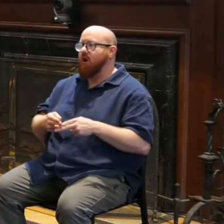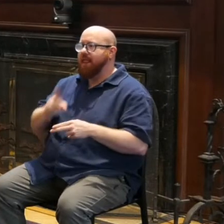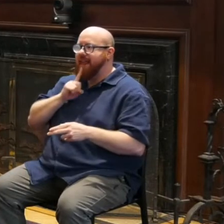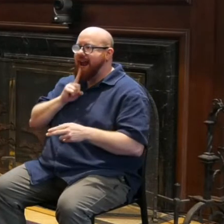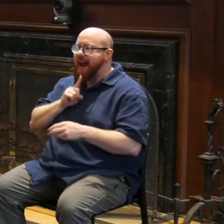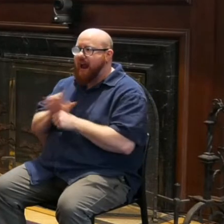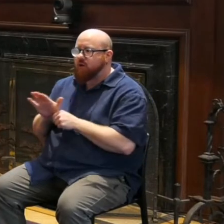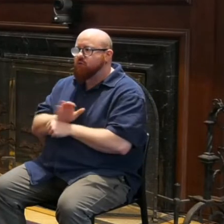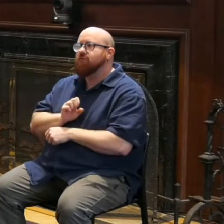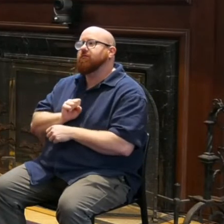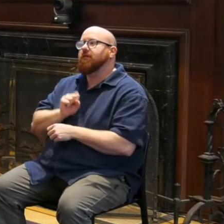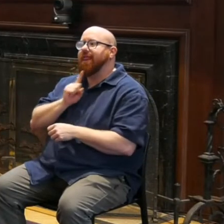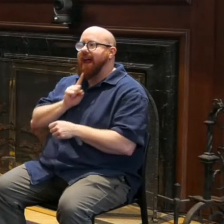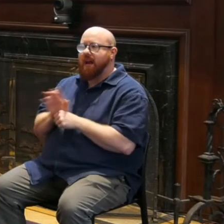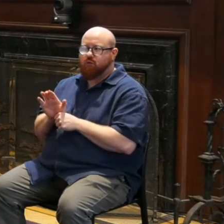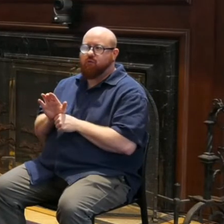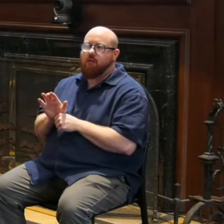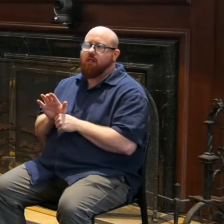Price of Her Bangles.